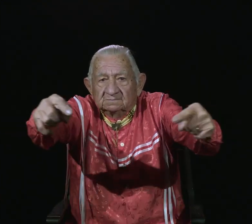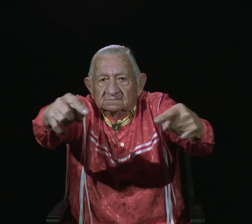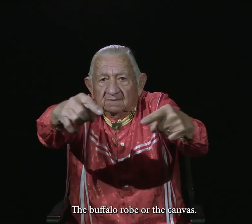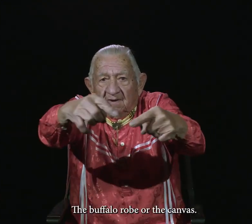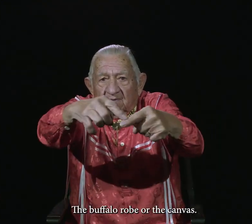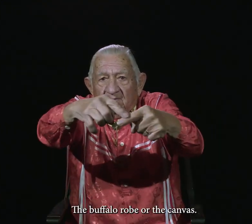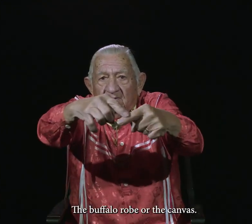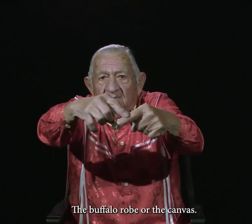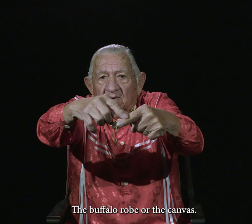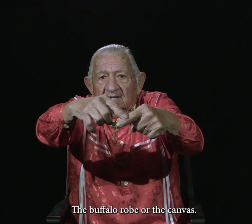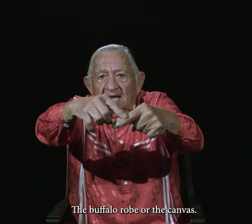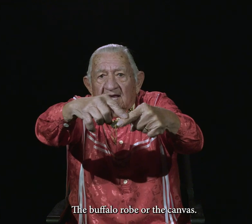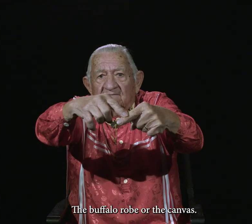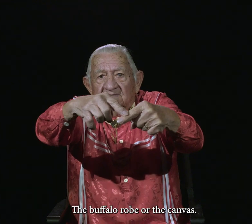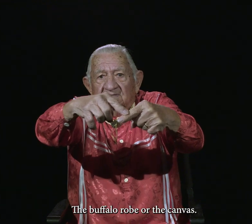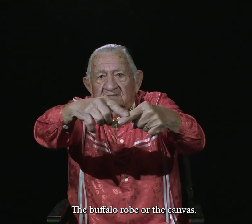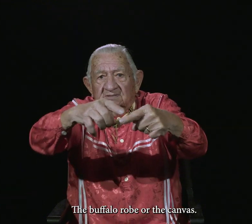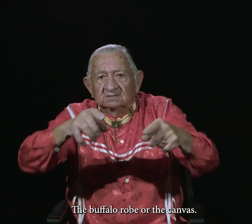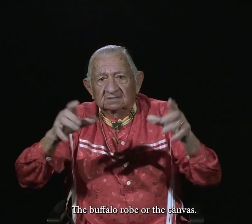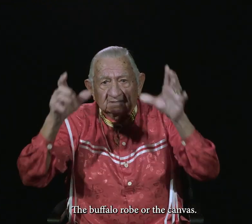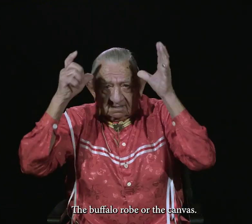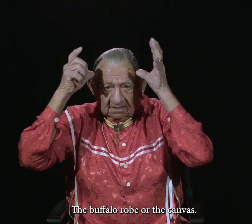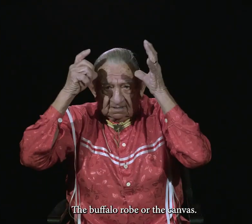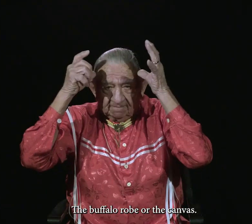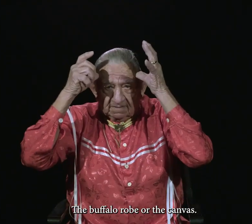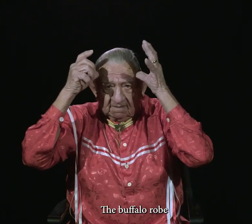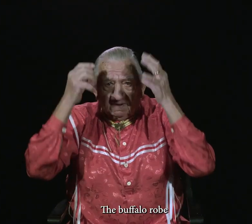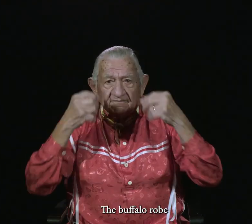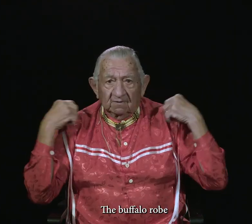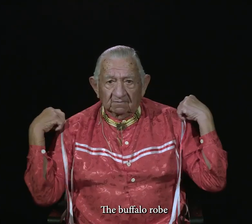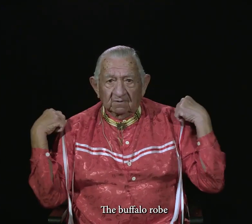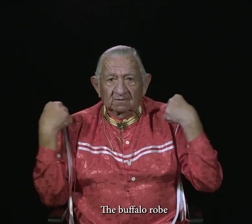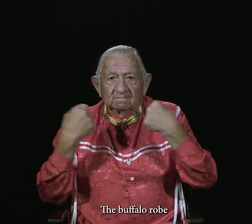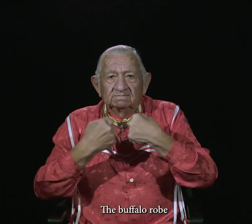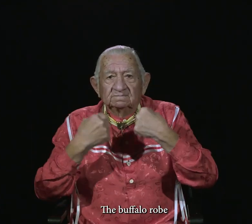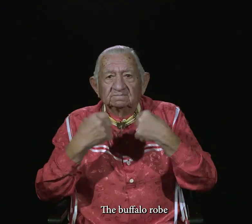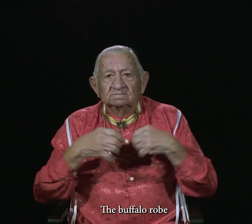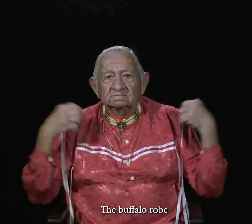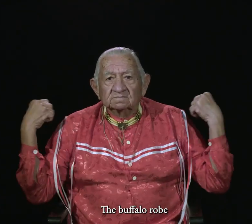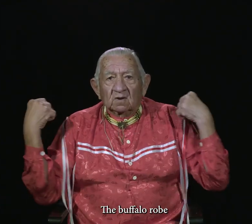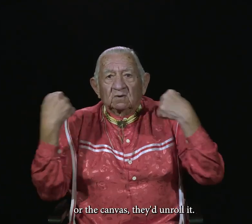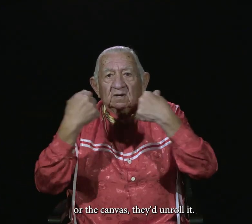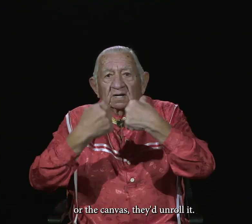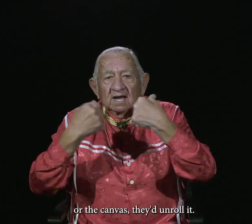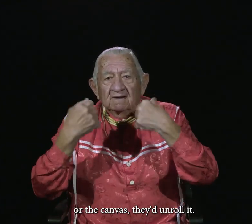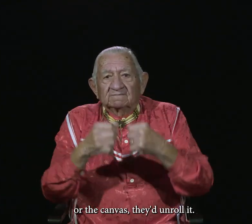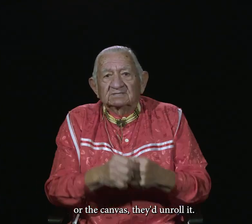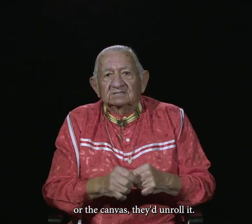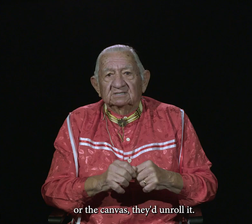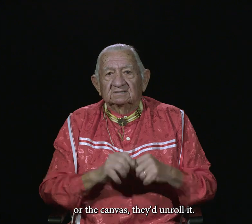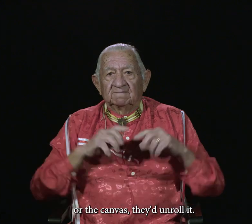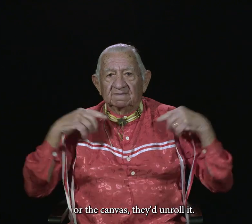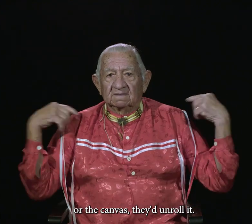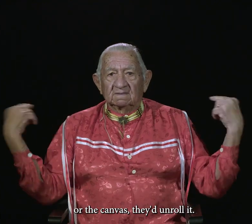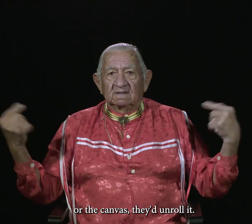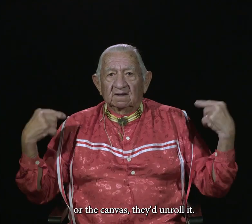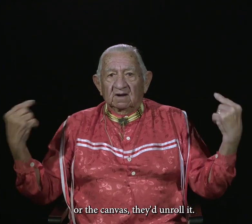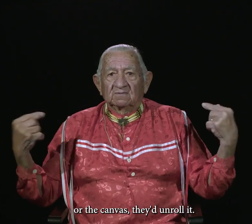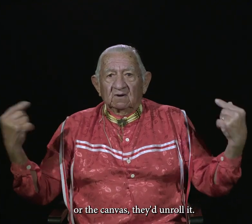the buffalo robe or the canvas, the buffalo robe or the canvas. They'd unroll